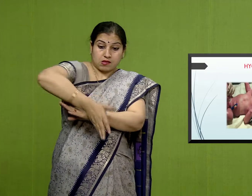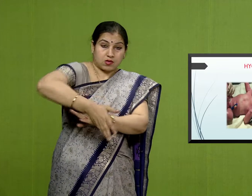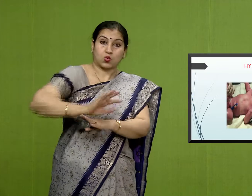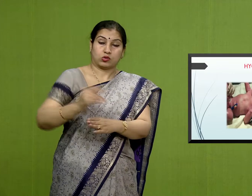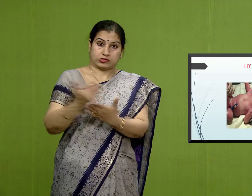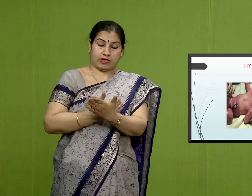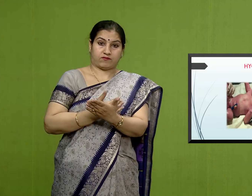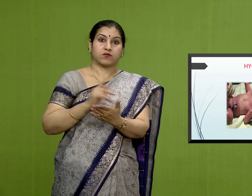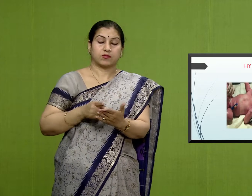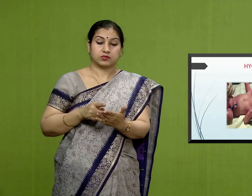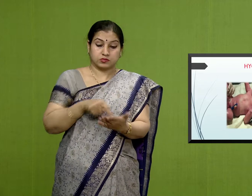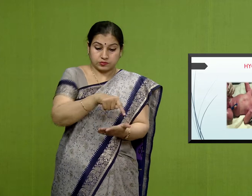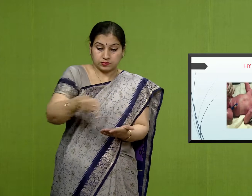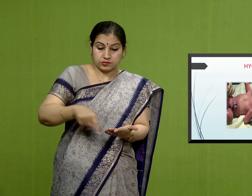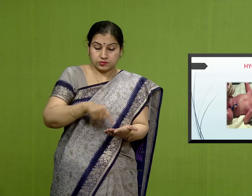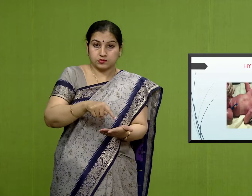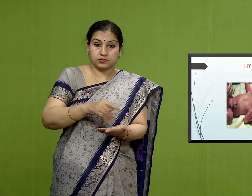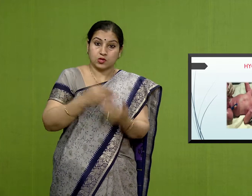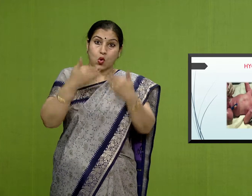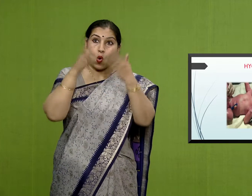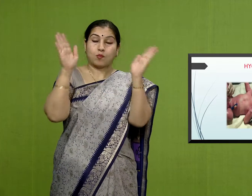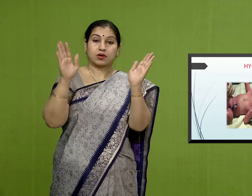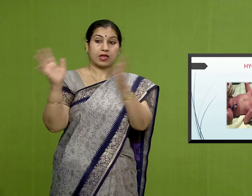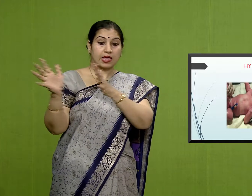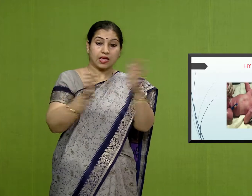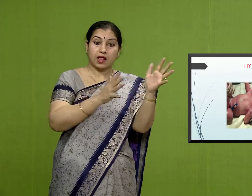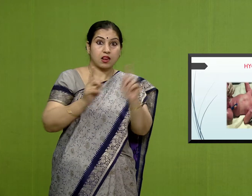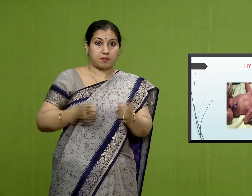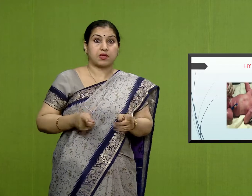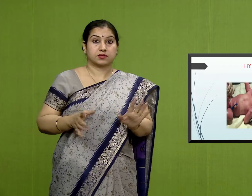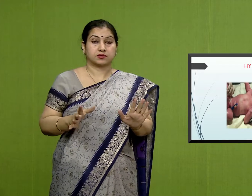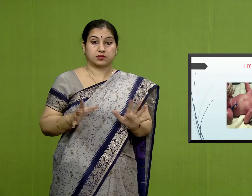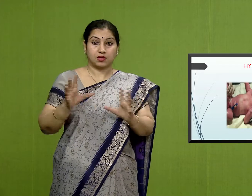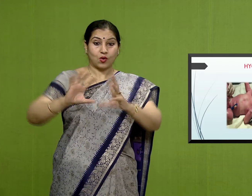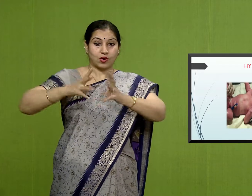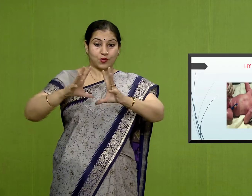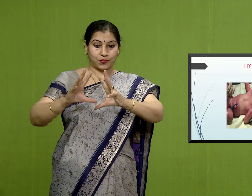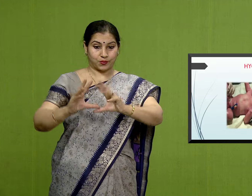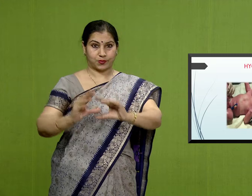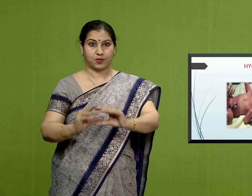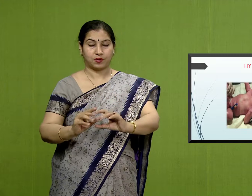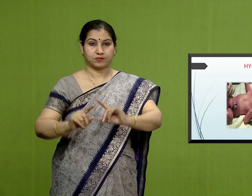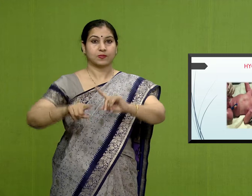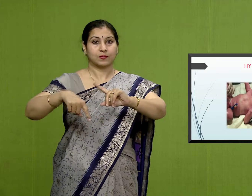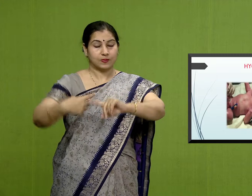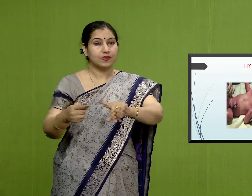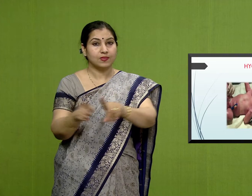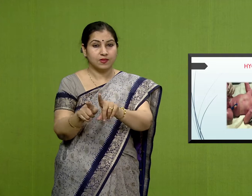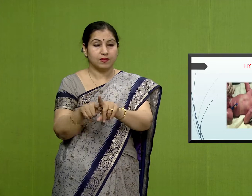by keeping it open in air to dry, and also keep